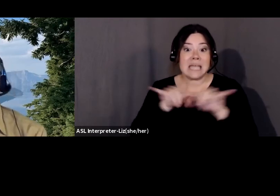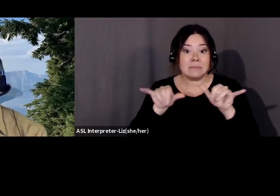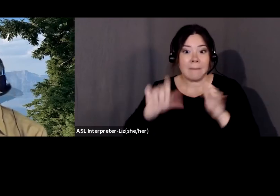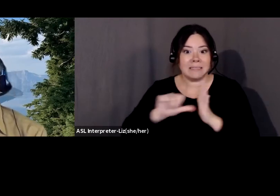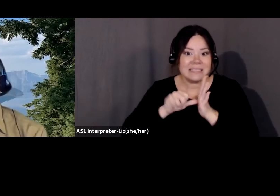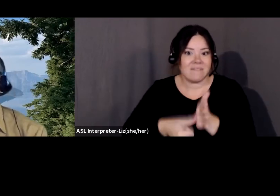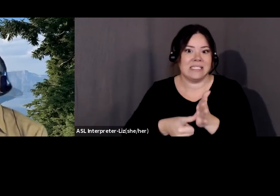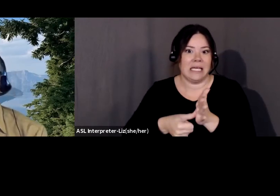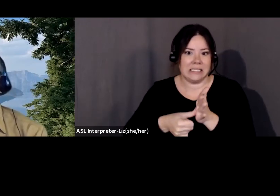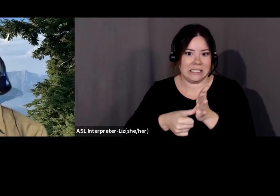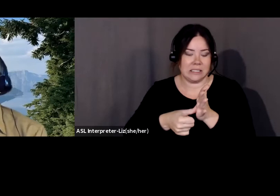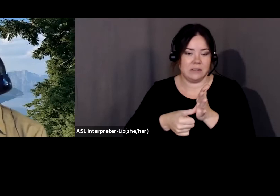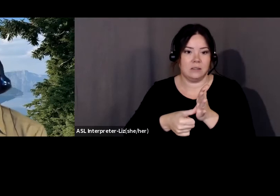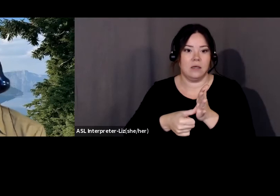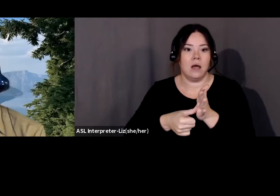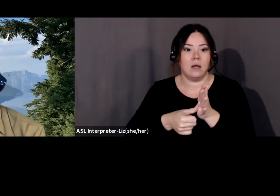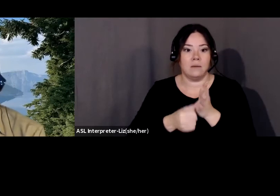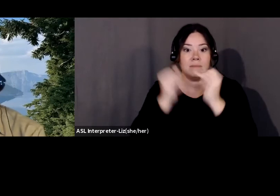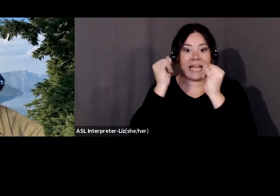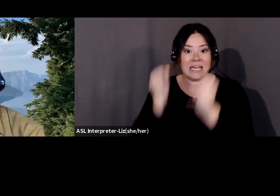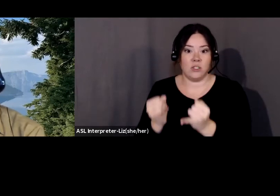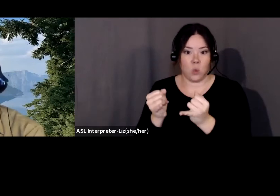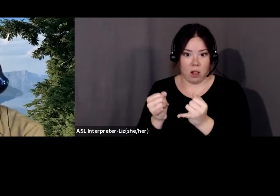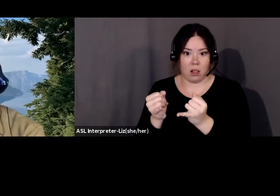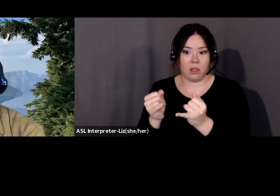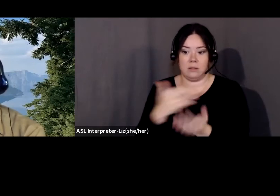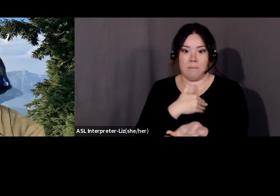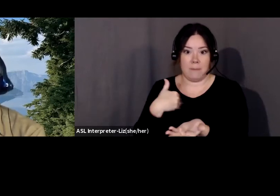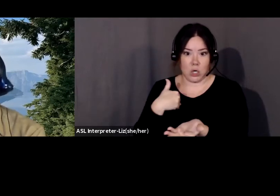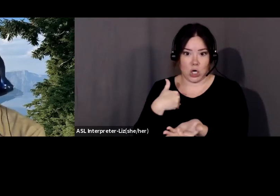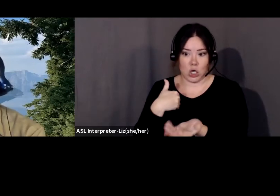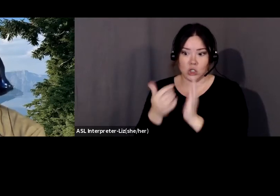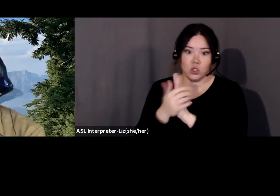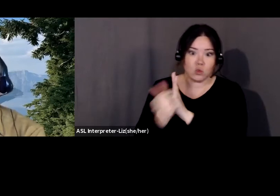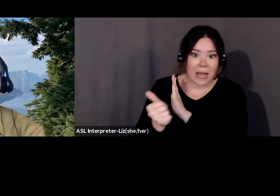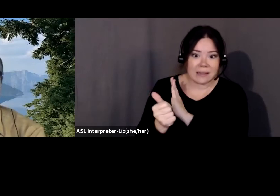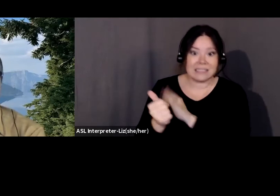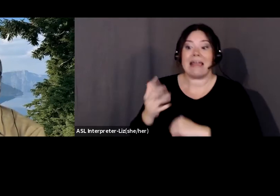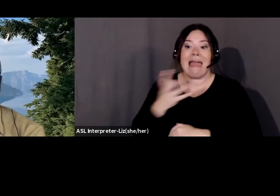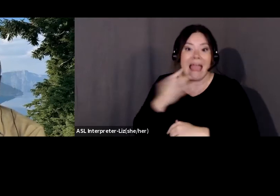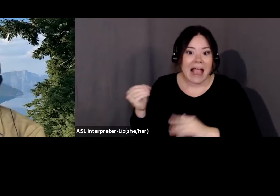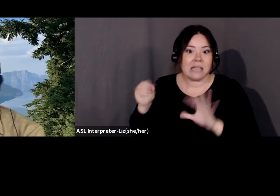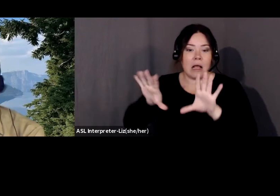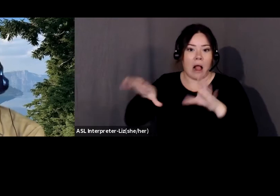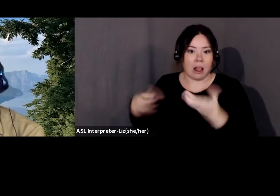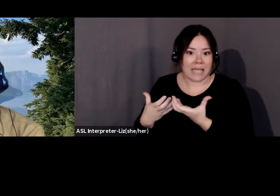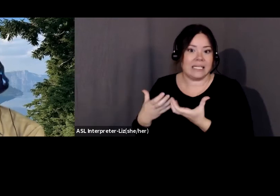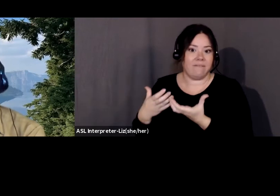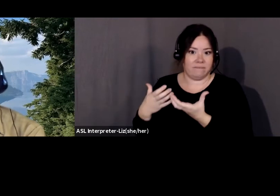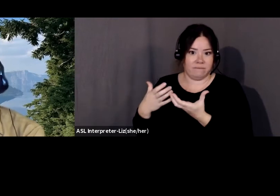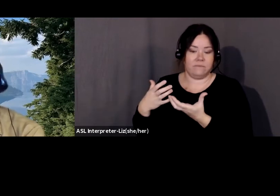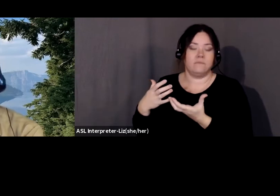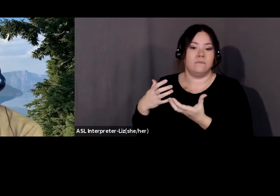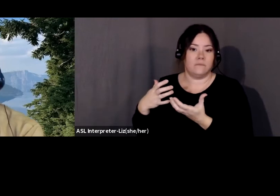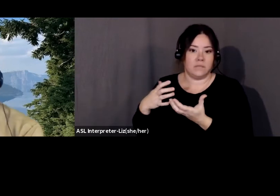to emphasize individual member strengths and collective strengths. You want to make sure that you do